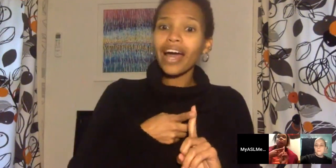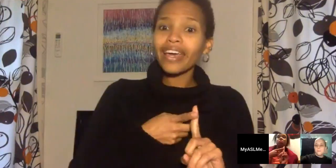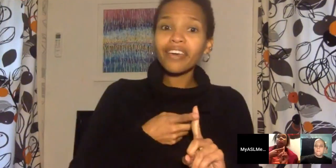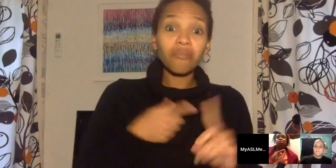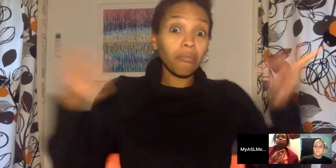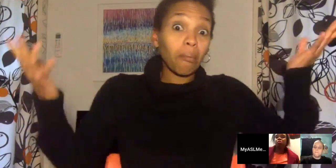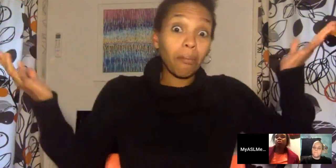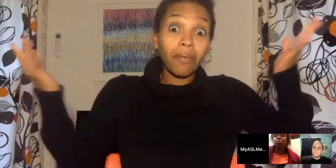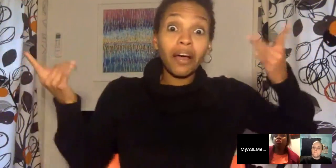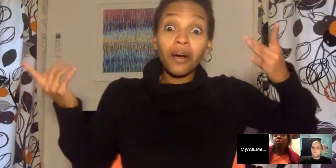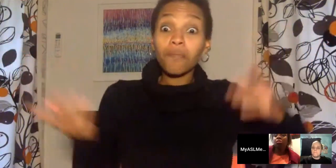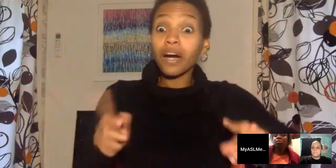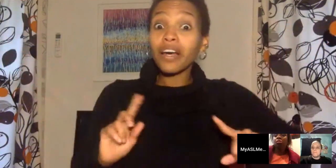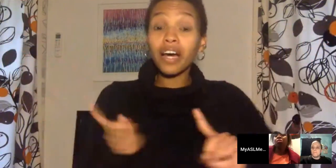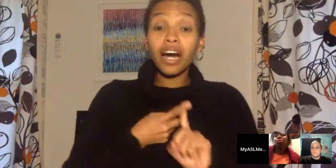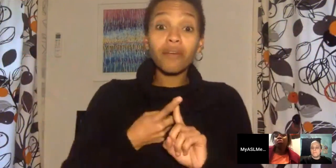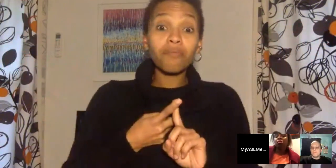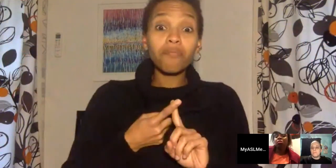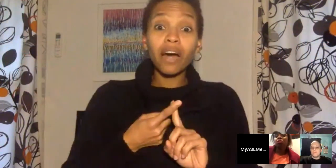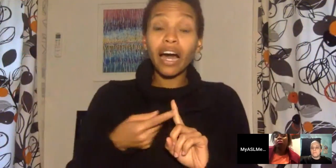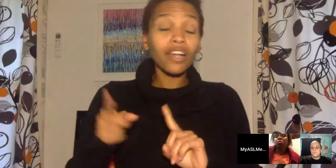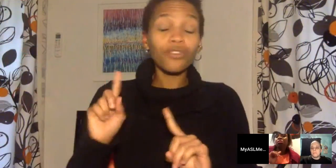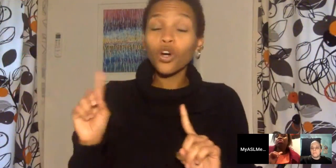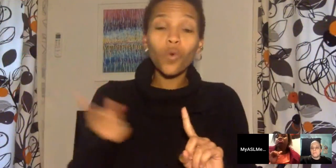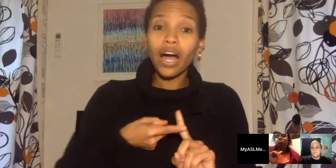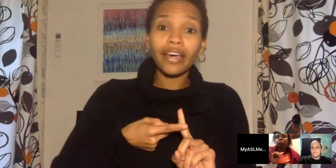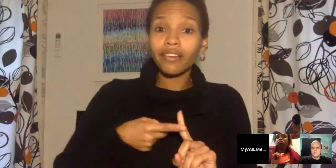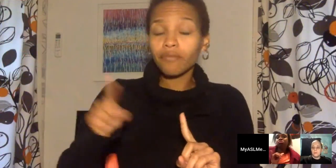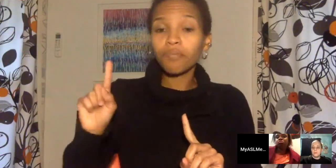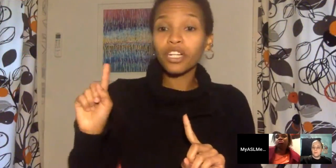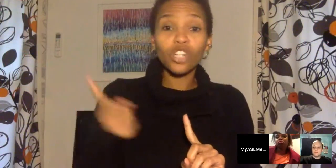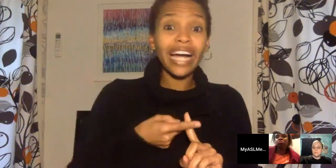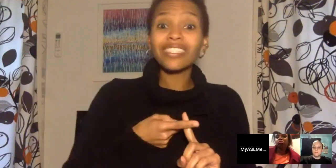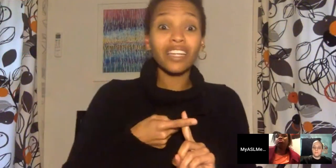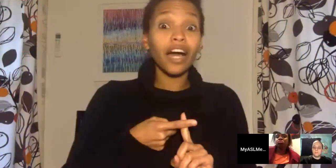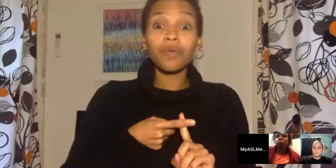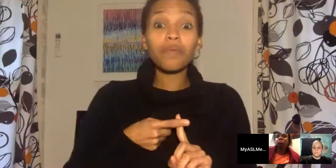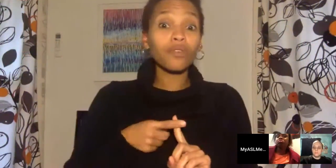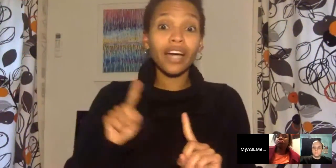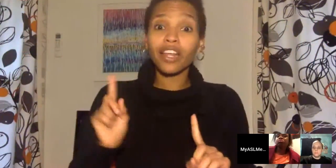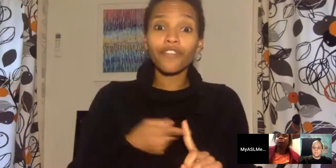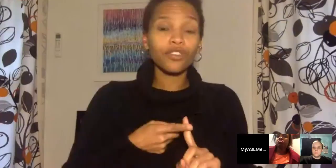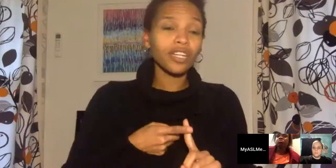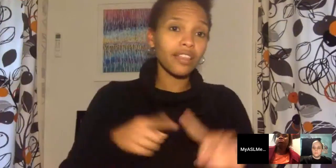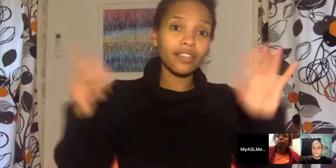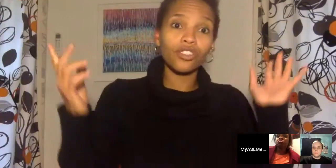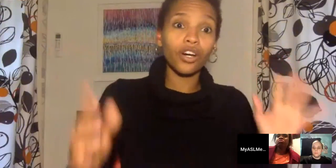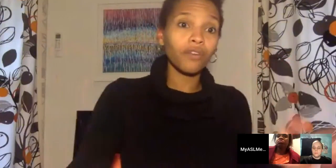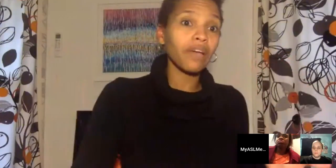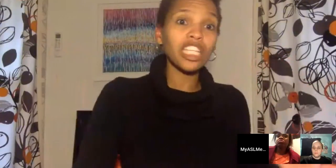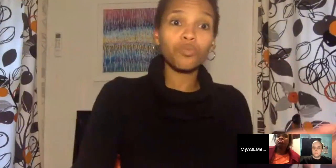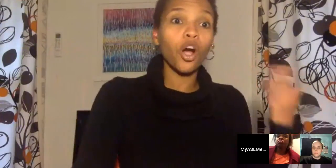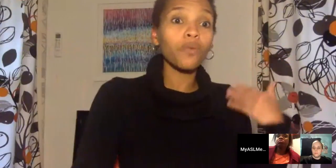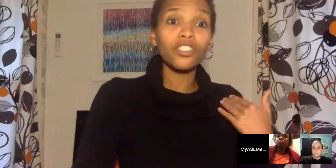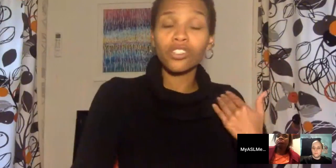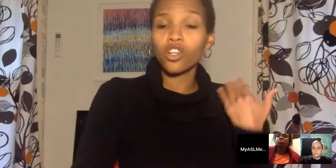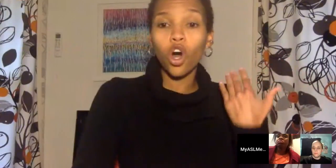why, but I don't know why, but I see a lot of people signing first like this, so it's probably just an